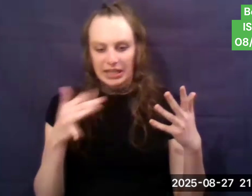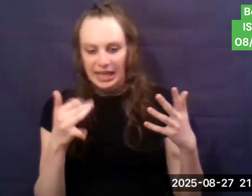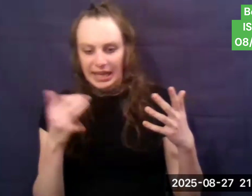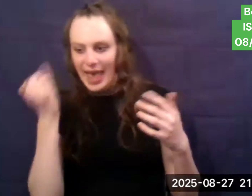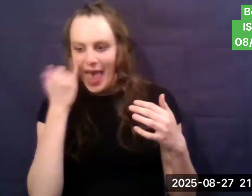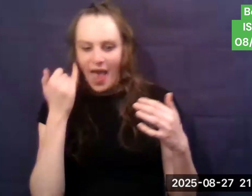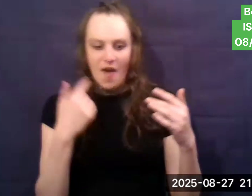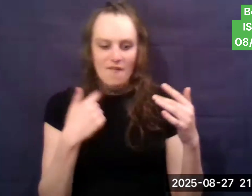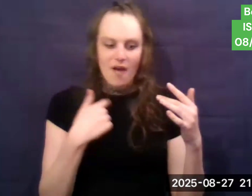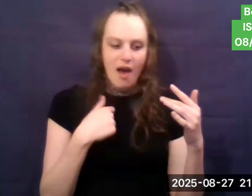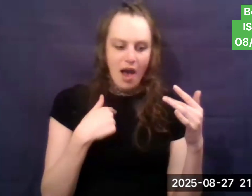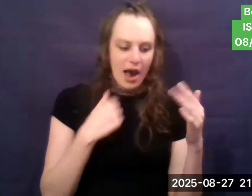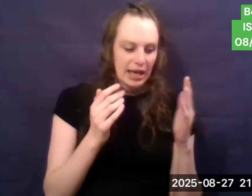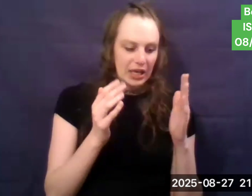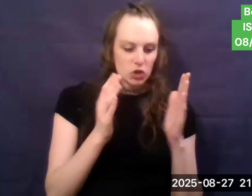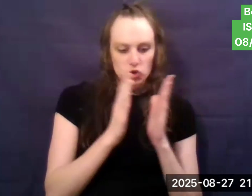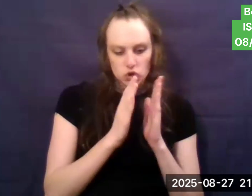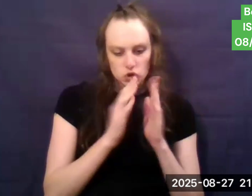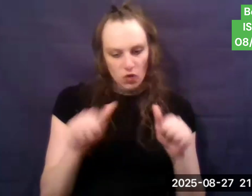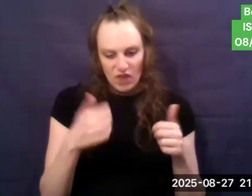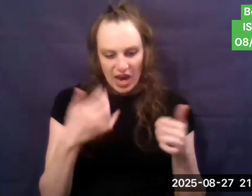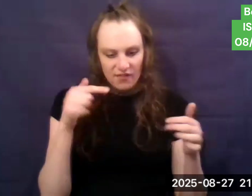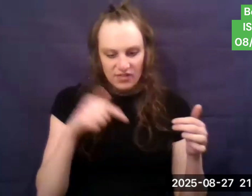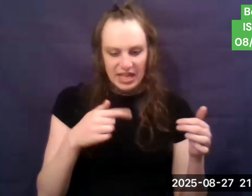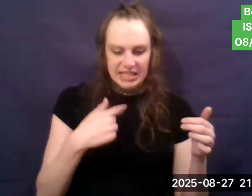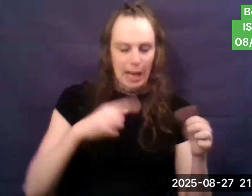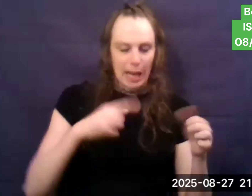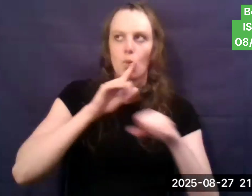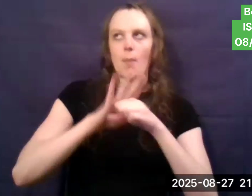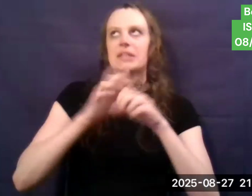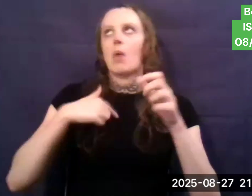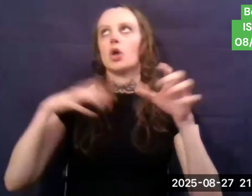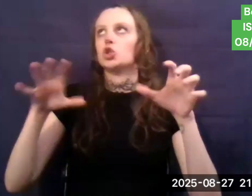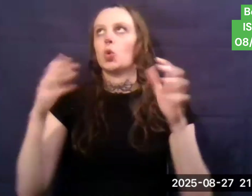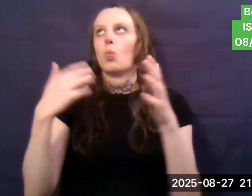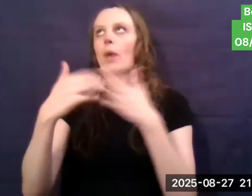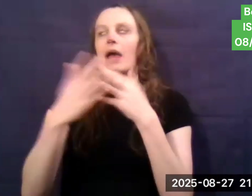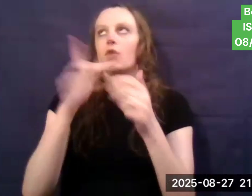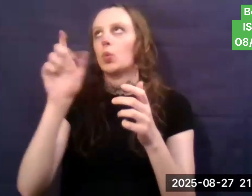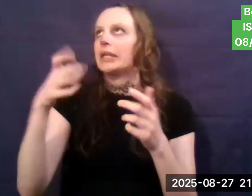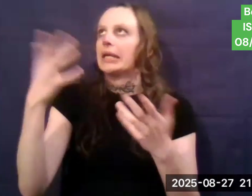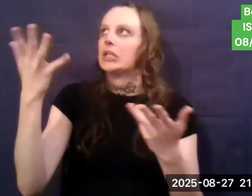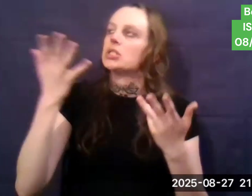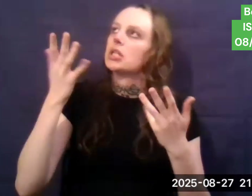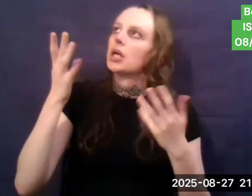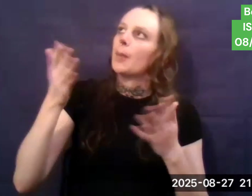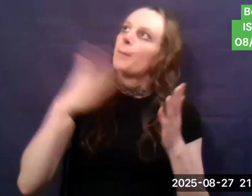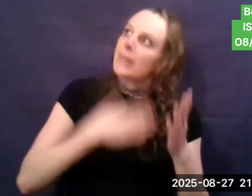I swear I will do whatever you need me to do. Just get me out of this.